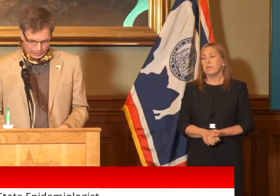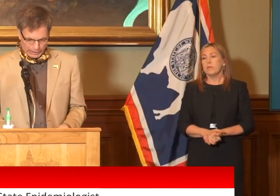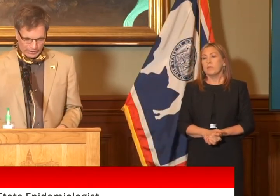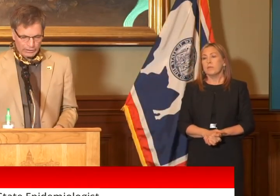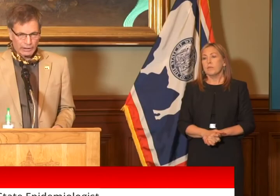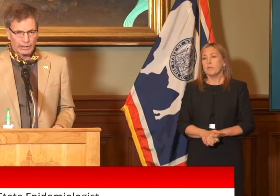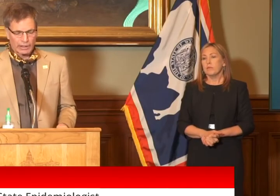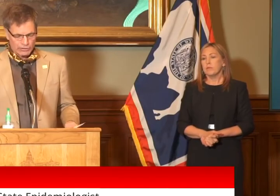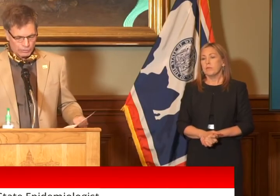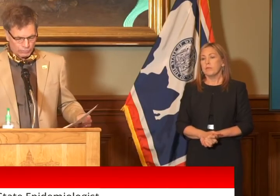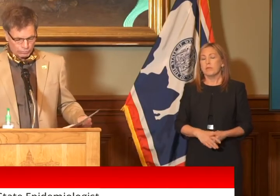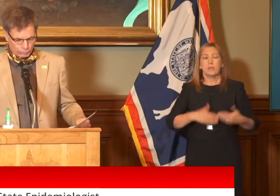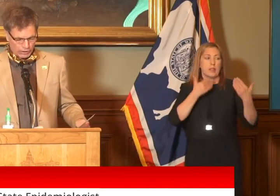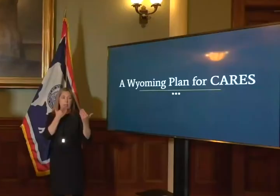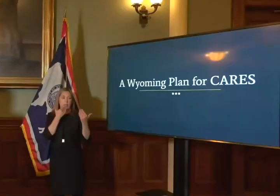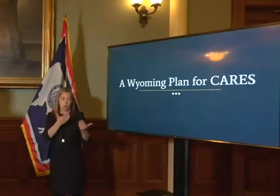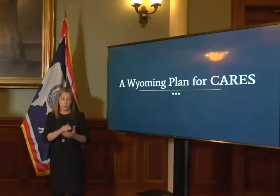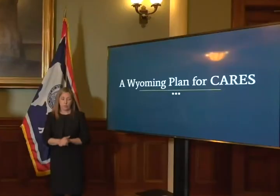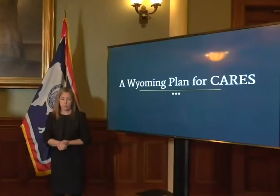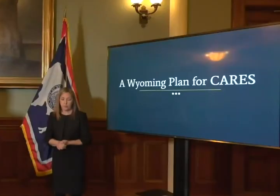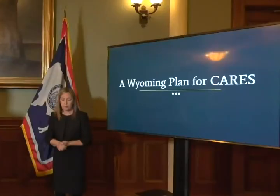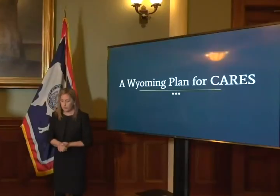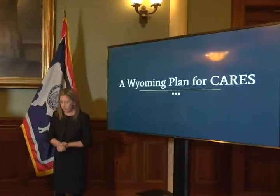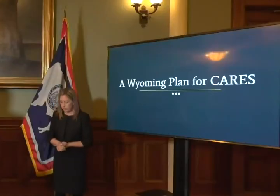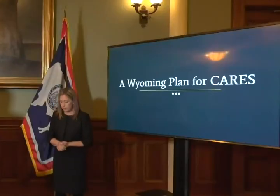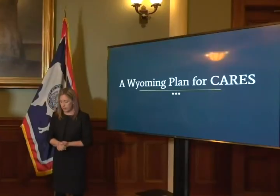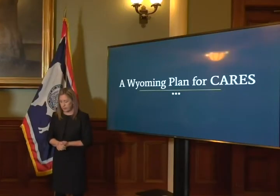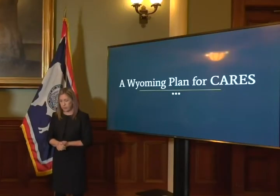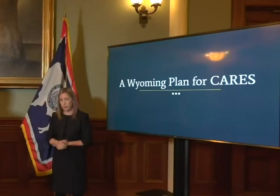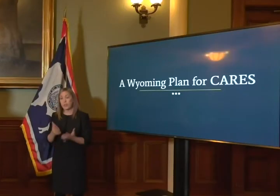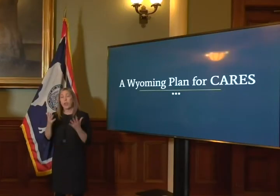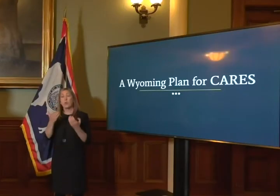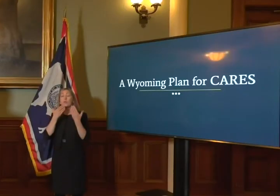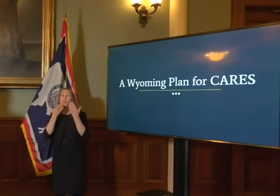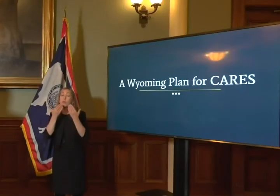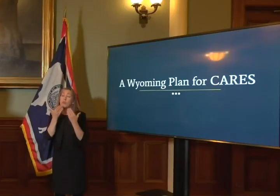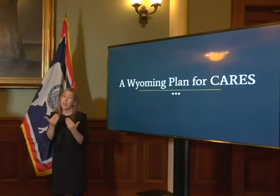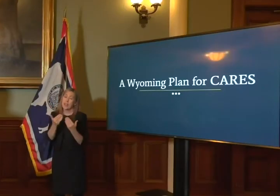Thank you. And I do want to particularly thank our county